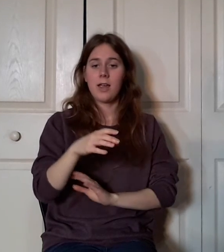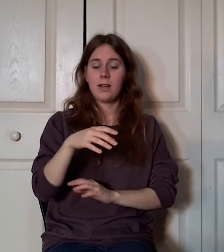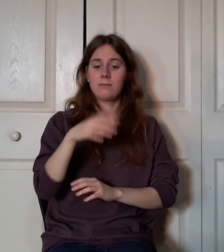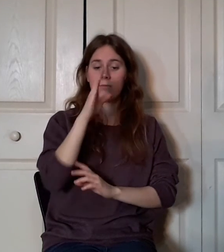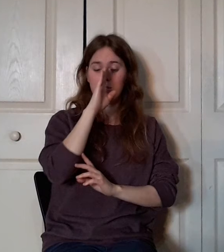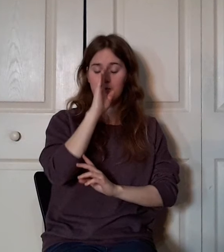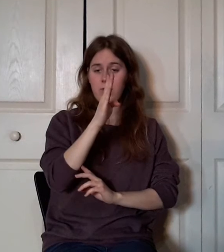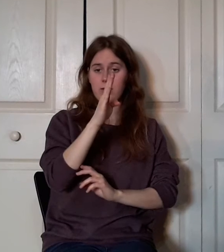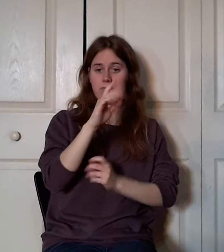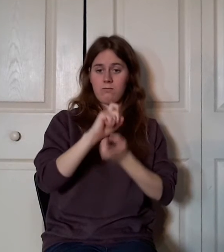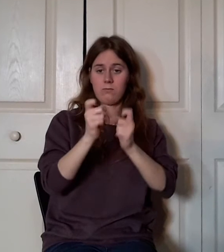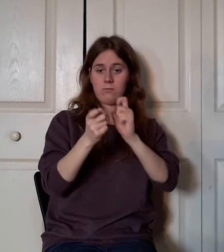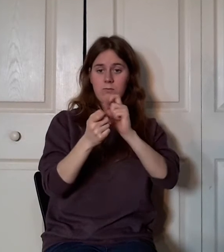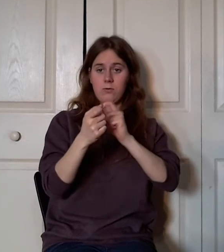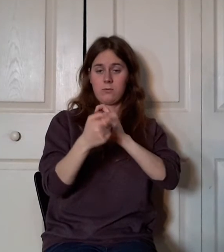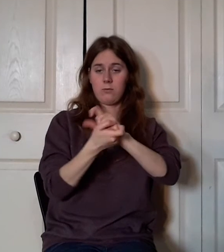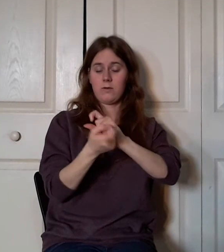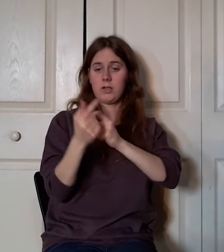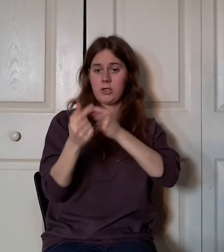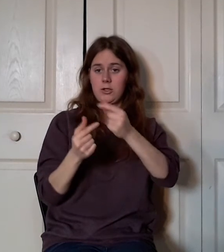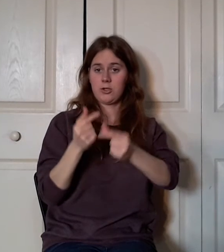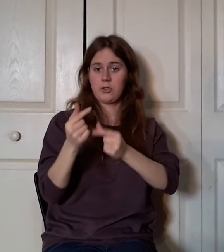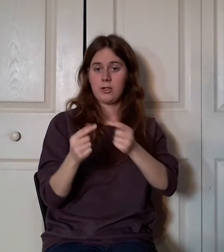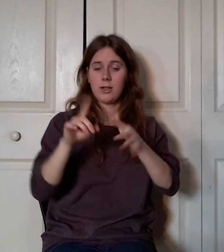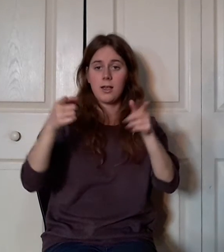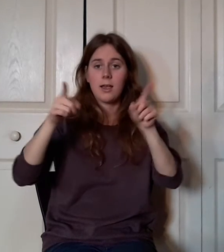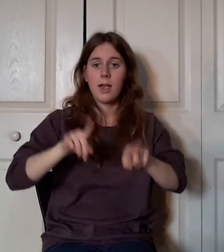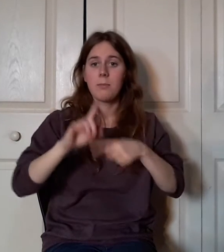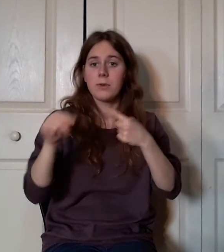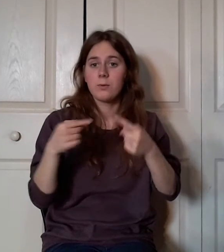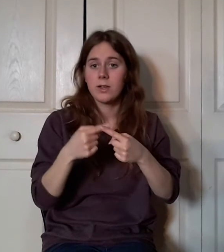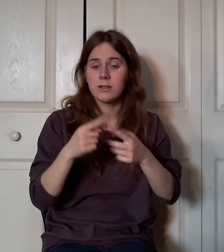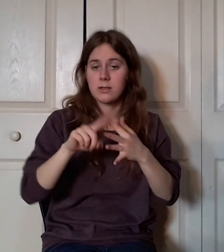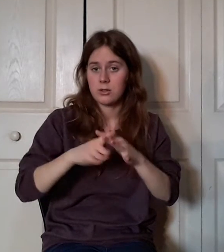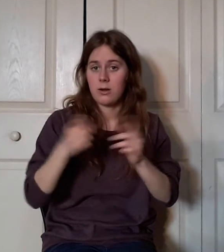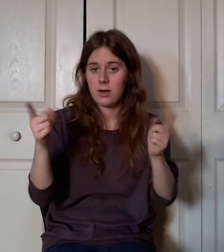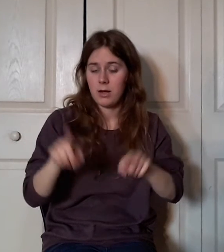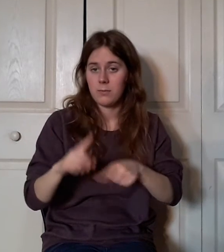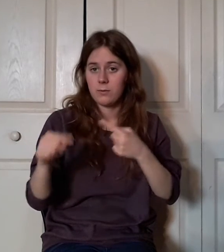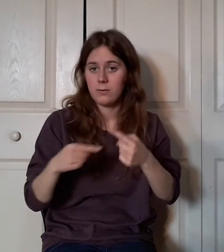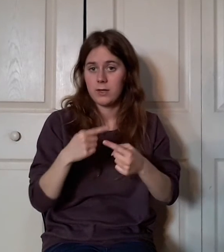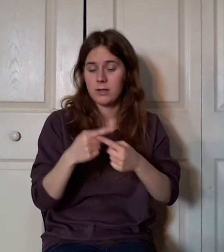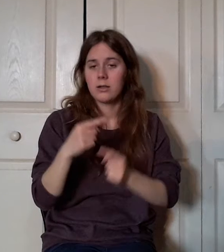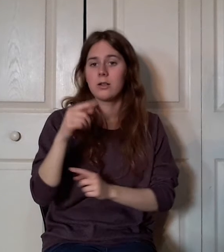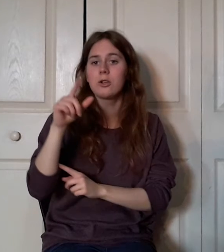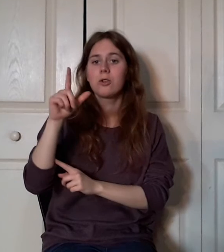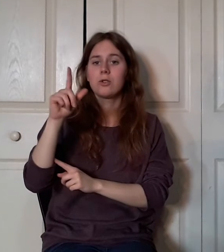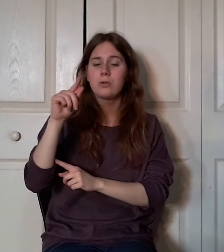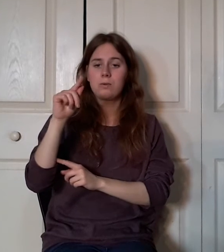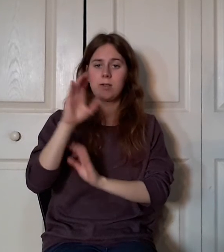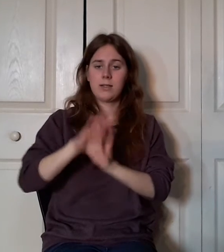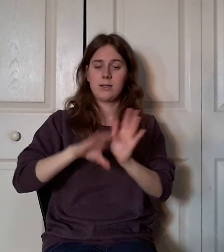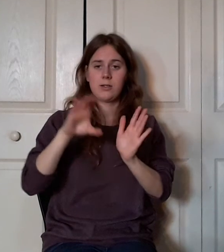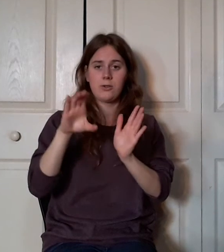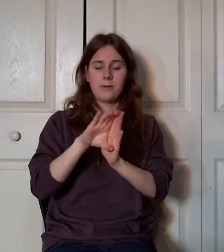even start happening until the 1970s. But it's worth noting that human beings have been in some ways influencing